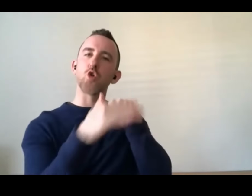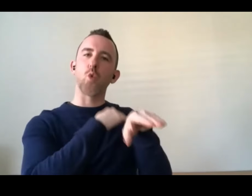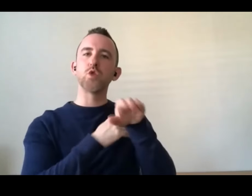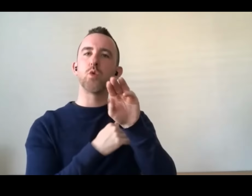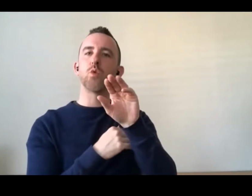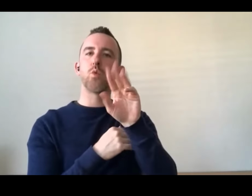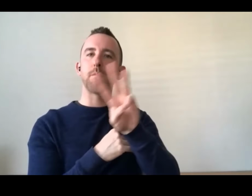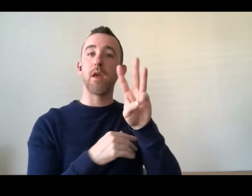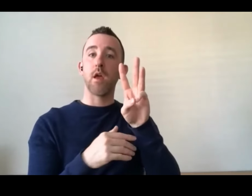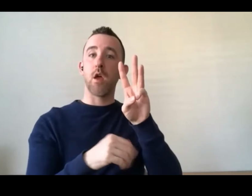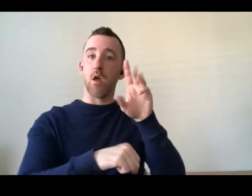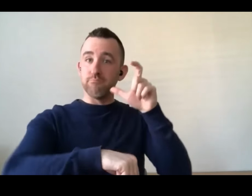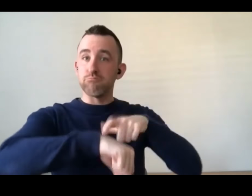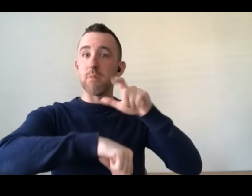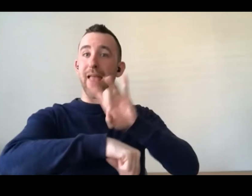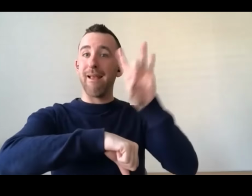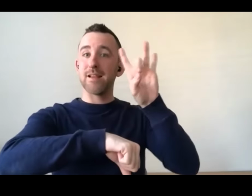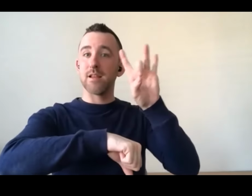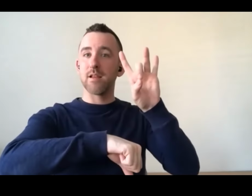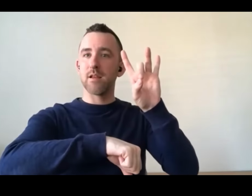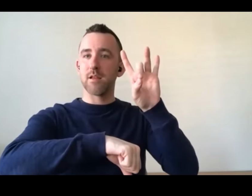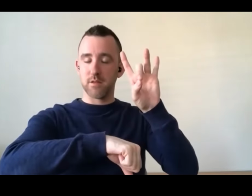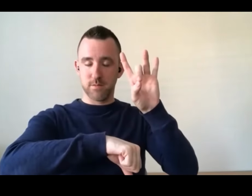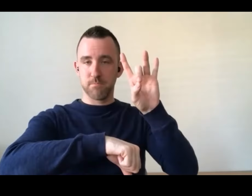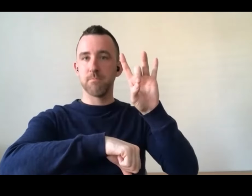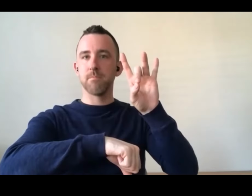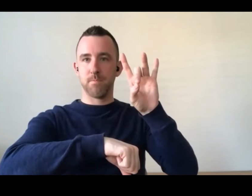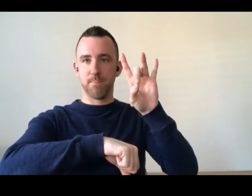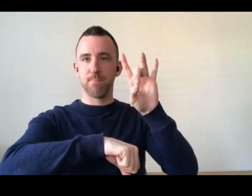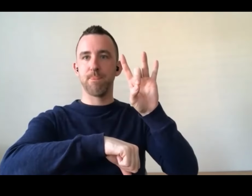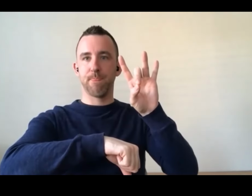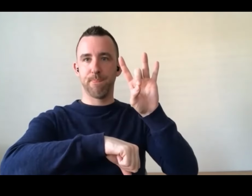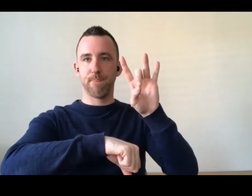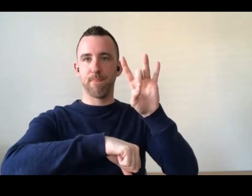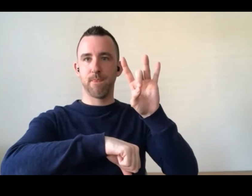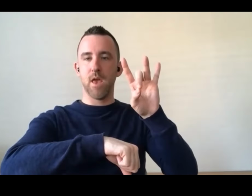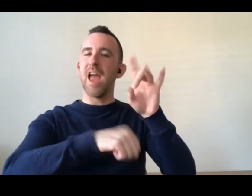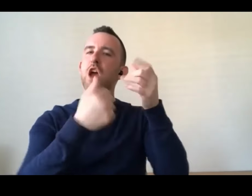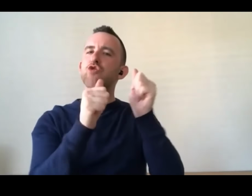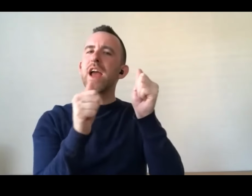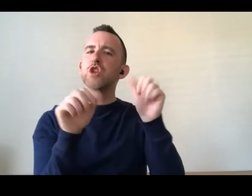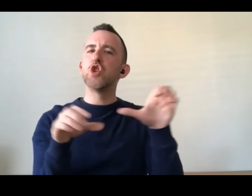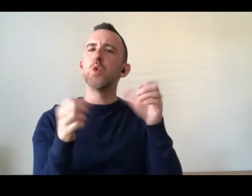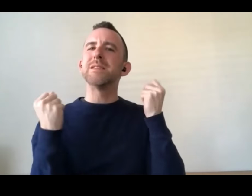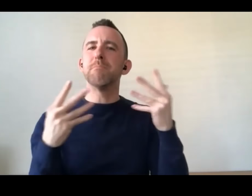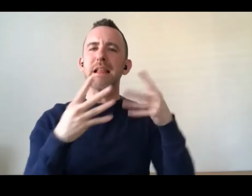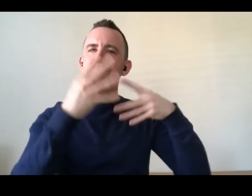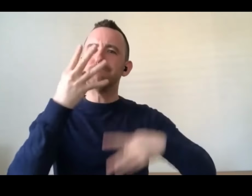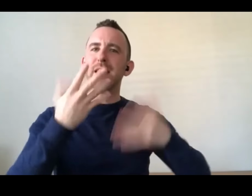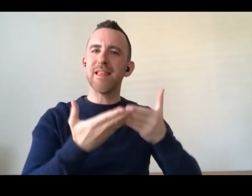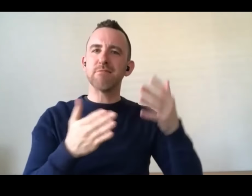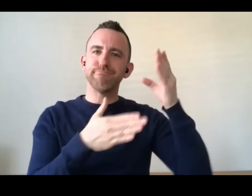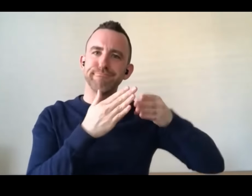there at 8 a.m. It is, do as many things on that list as you want.